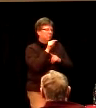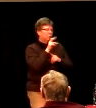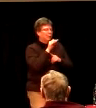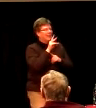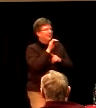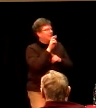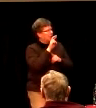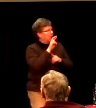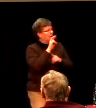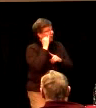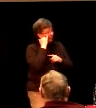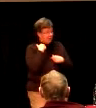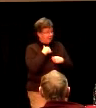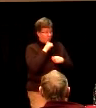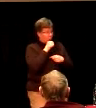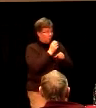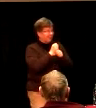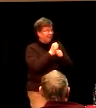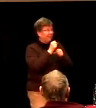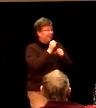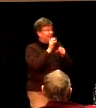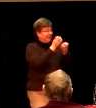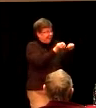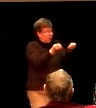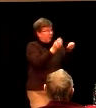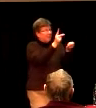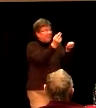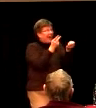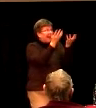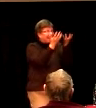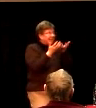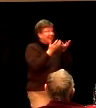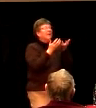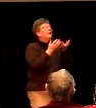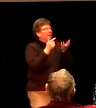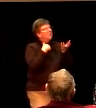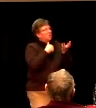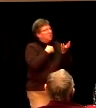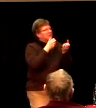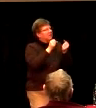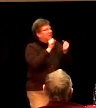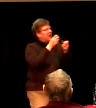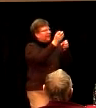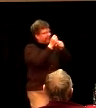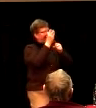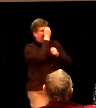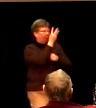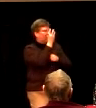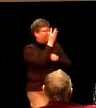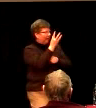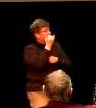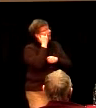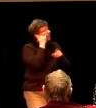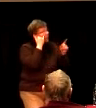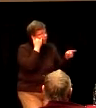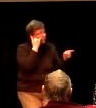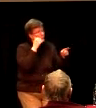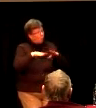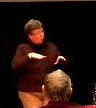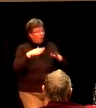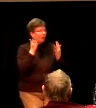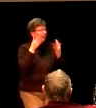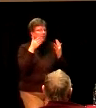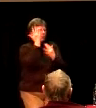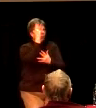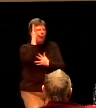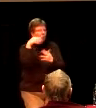back, we get the data. If you're walking in the woods and you happen to see a little styrofoam box about this